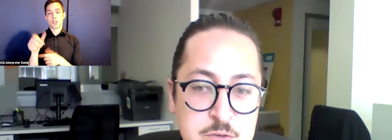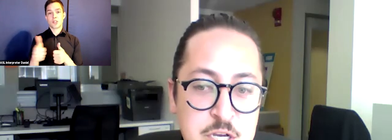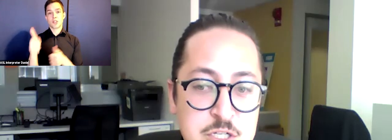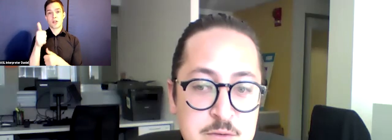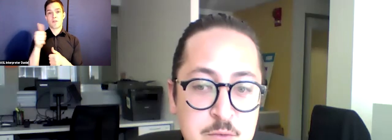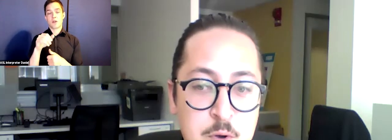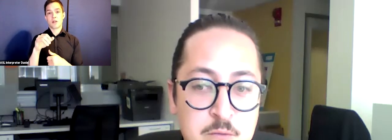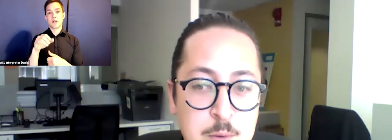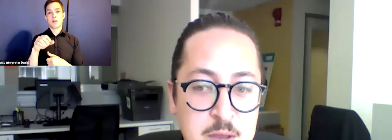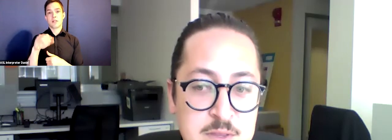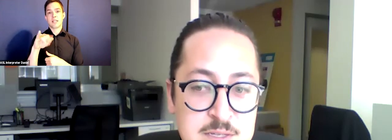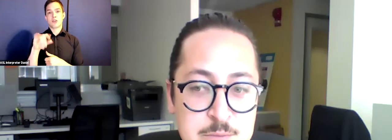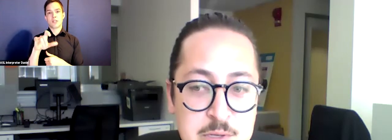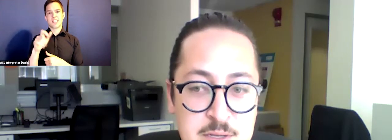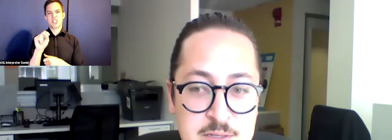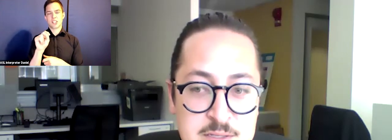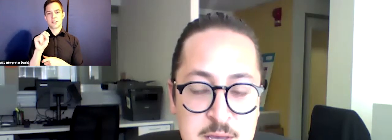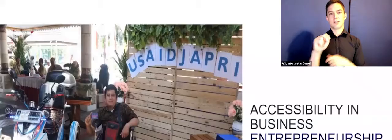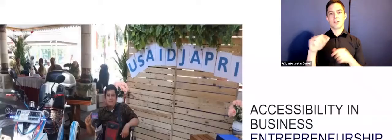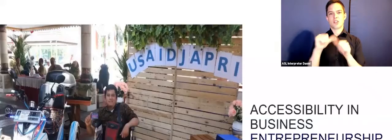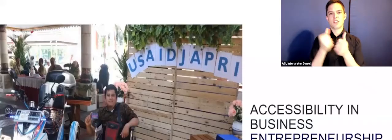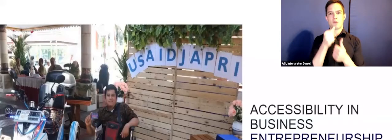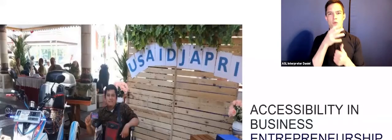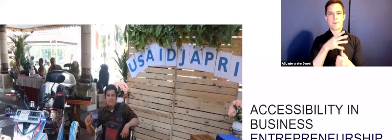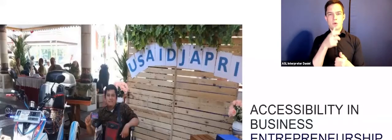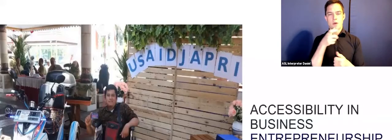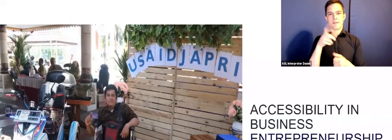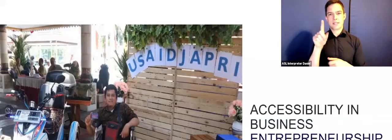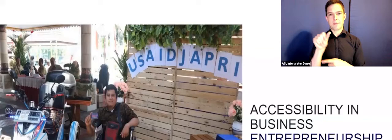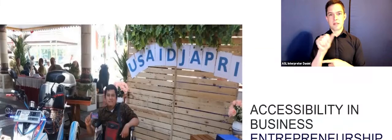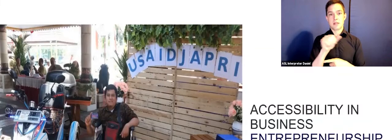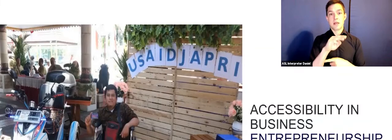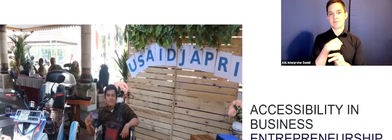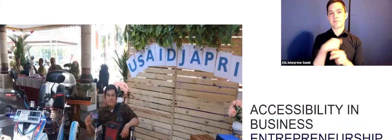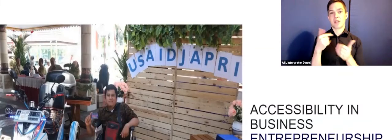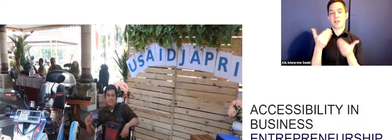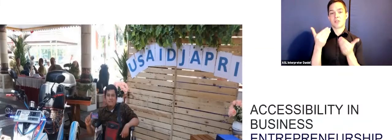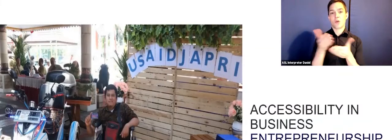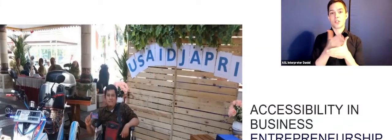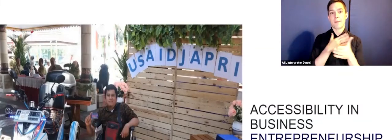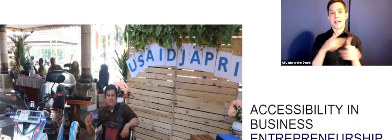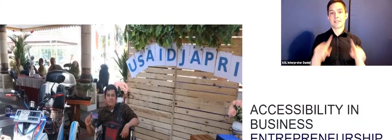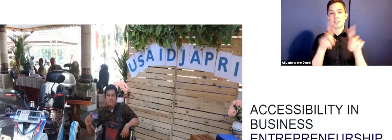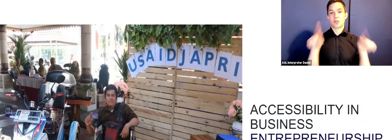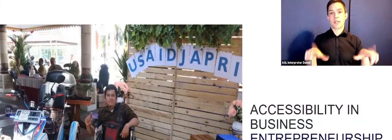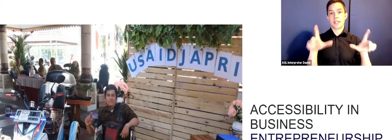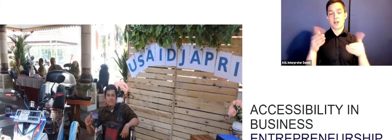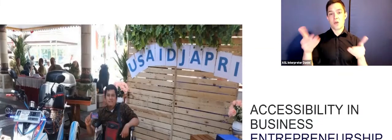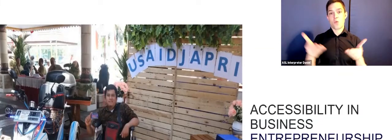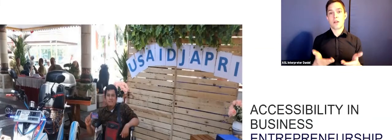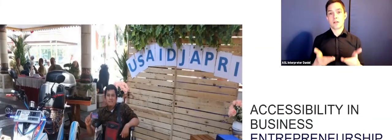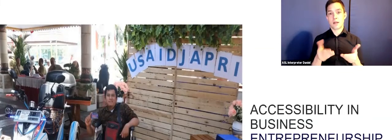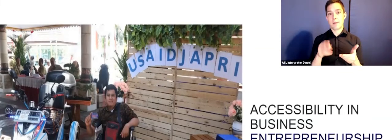Indonesian Association of Women with Disabilities. So I'm going to go ahead and share my screen and welcome